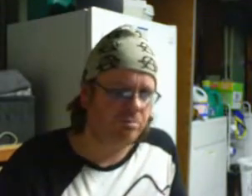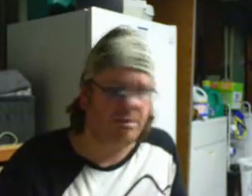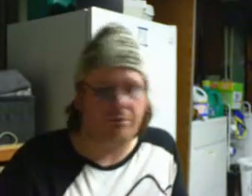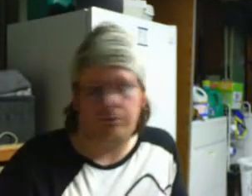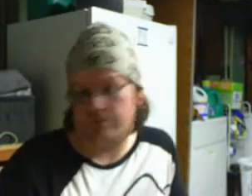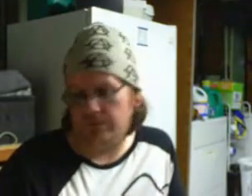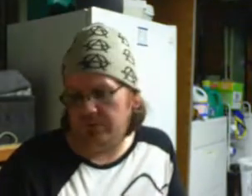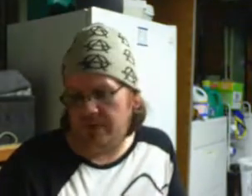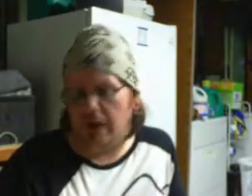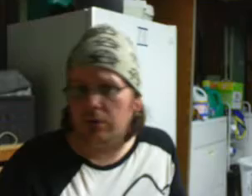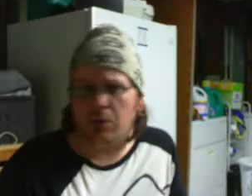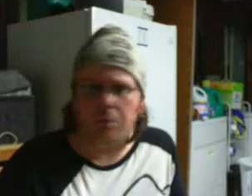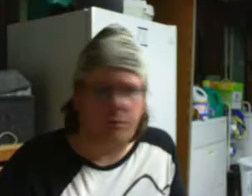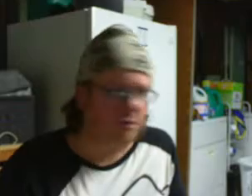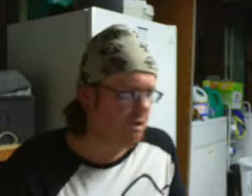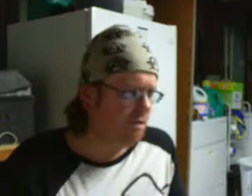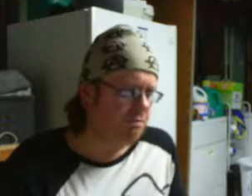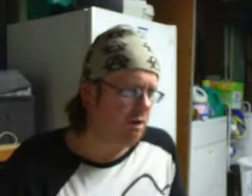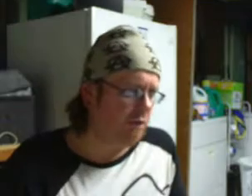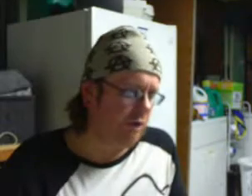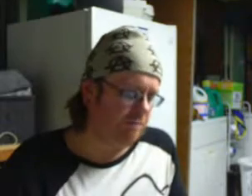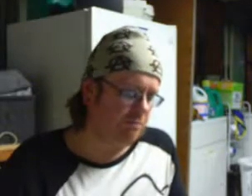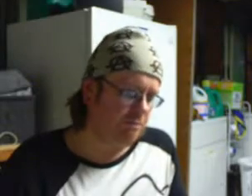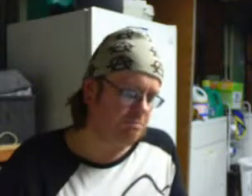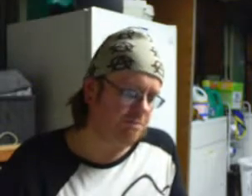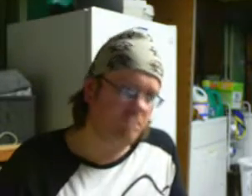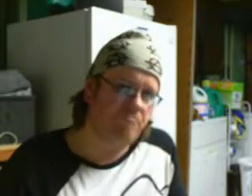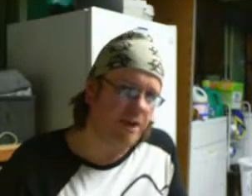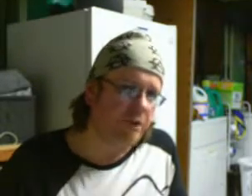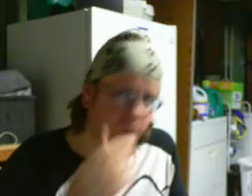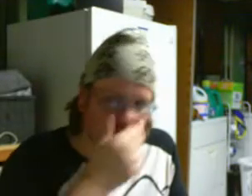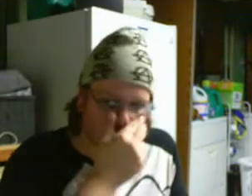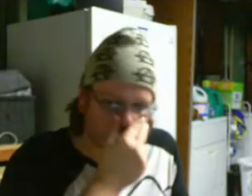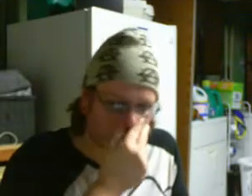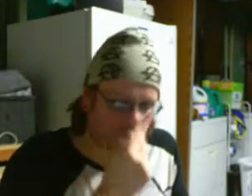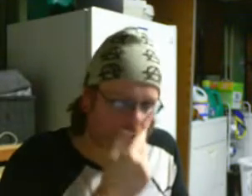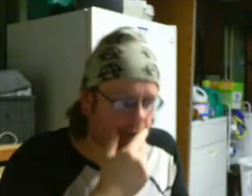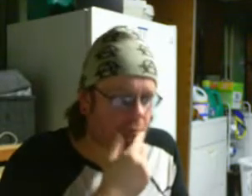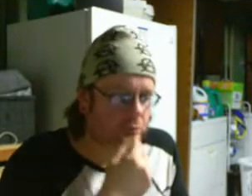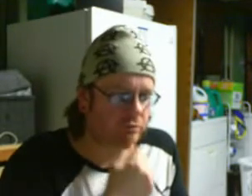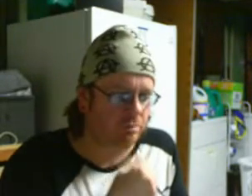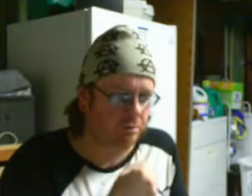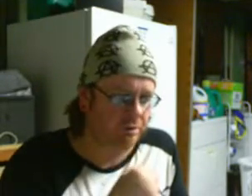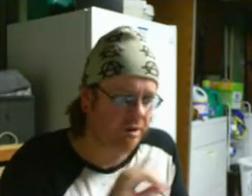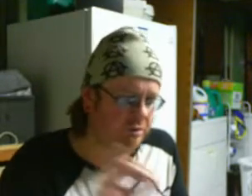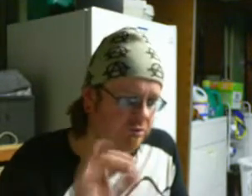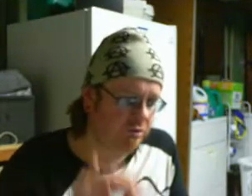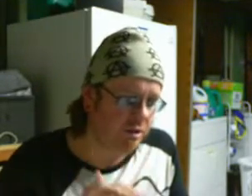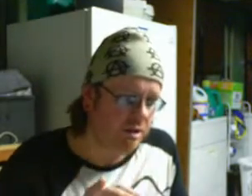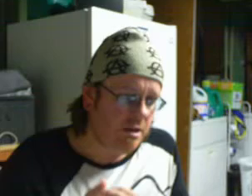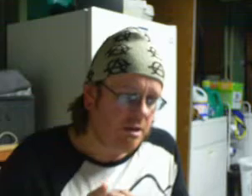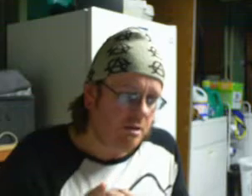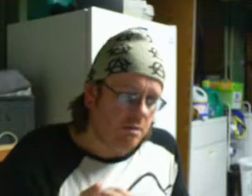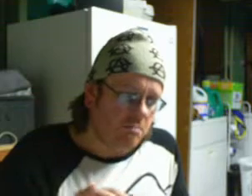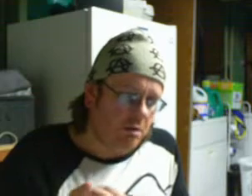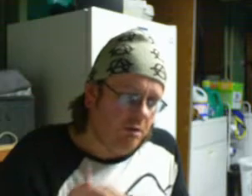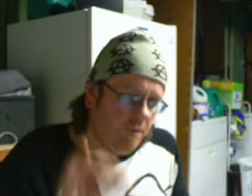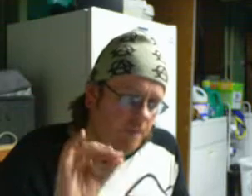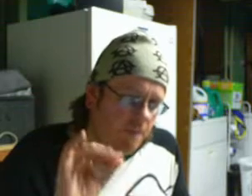all the servants of the household, probably all types of people being banished and being thrown out that were supporting Adonijah. But keep